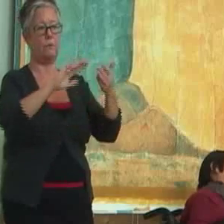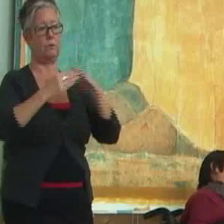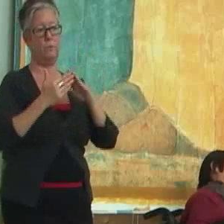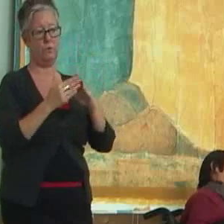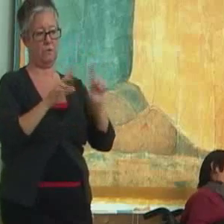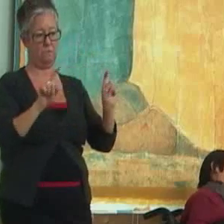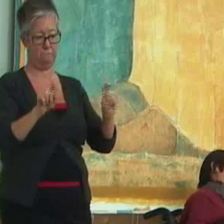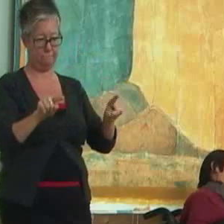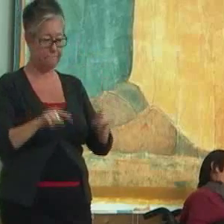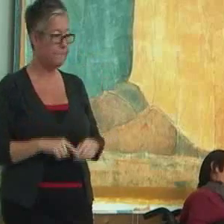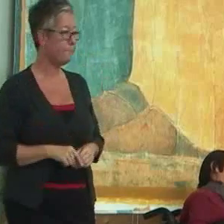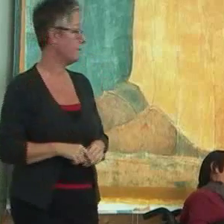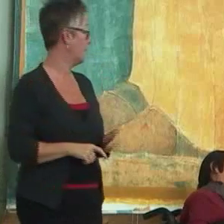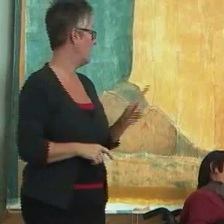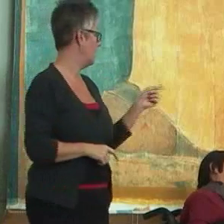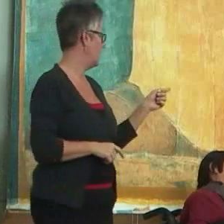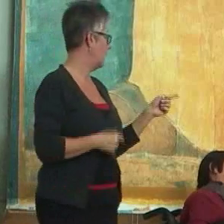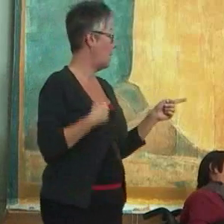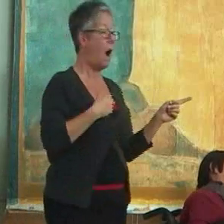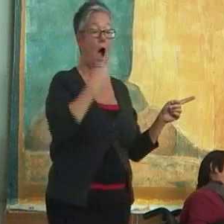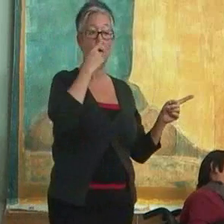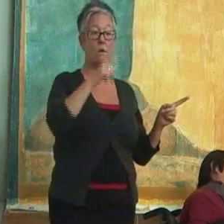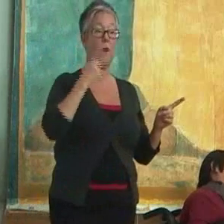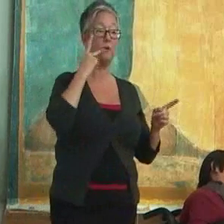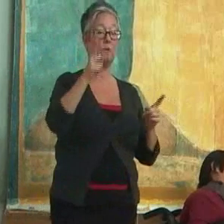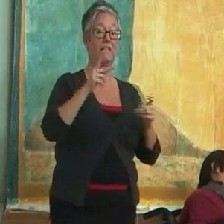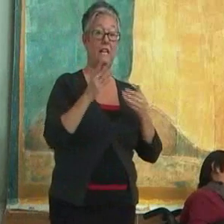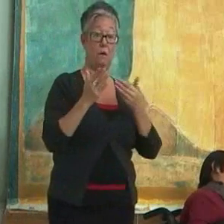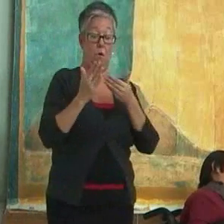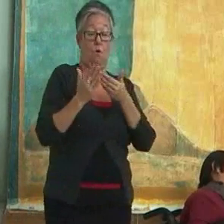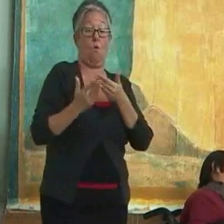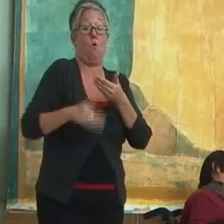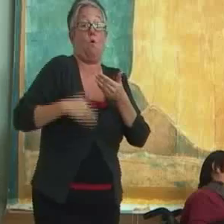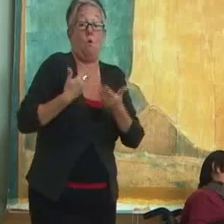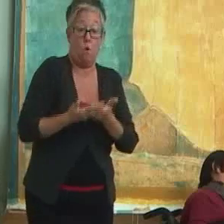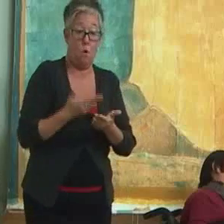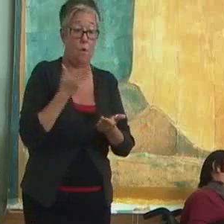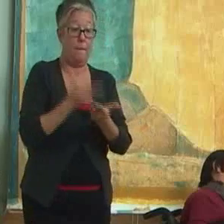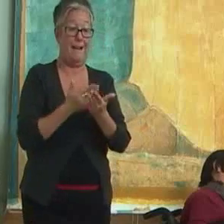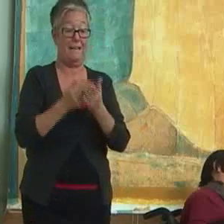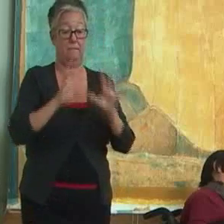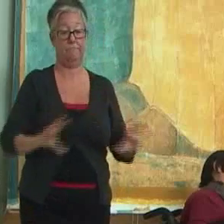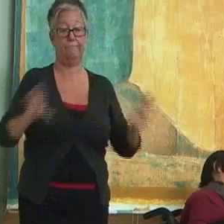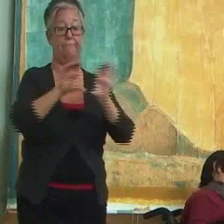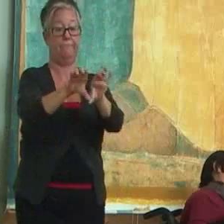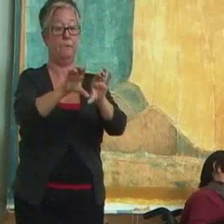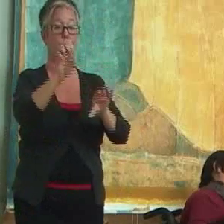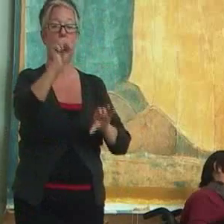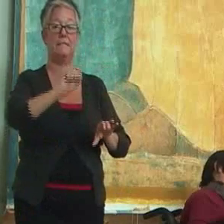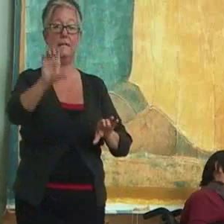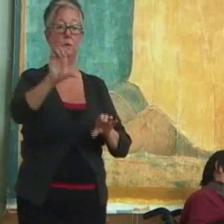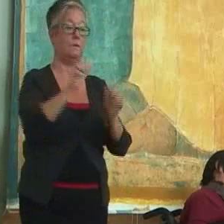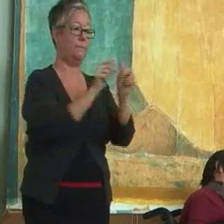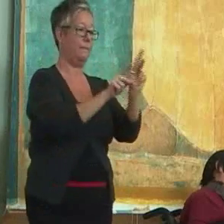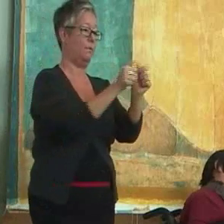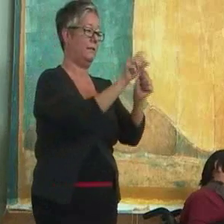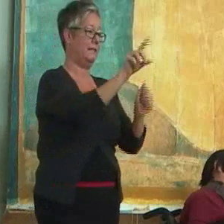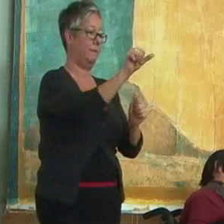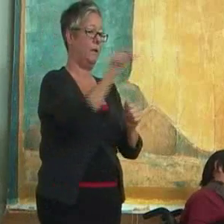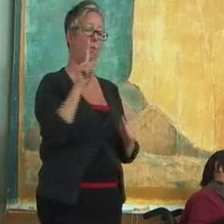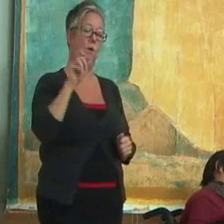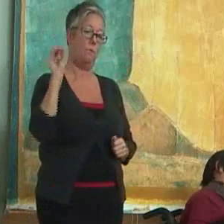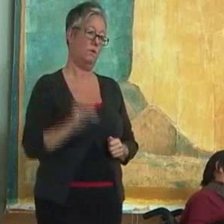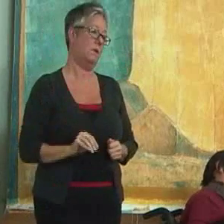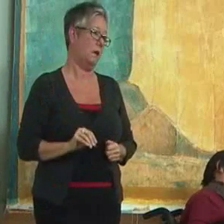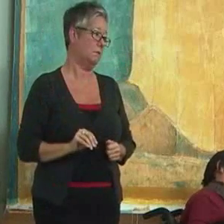see all of that actually go towards seniors and people with disabilities. And the City of Toronto has